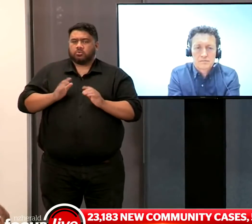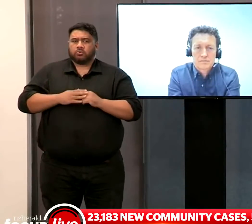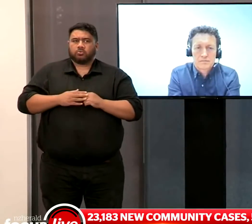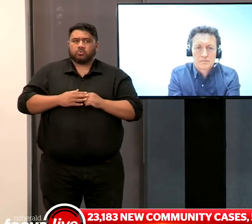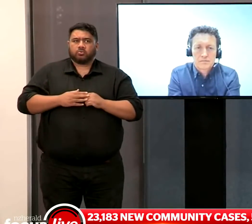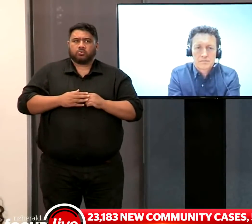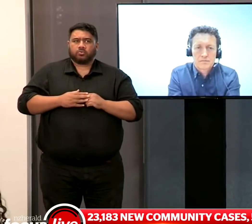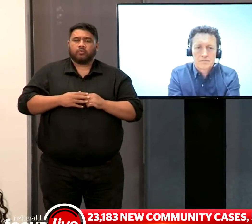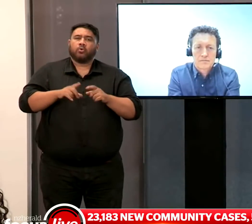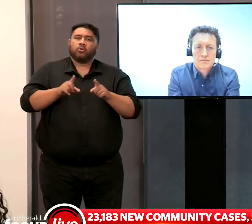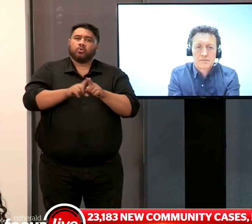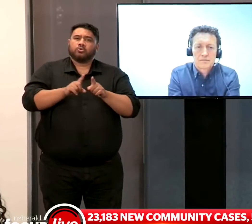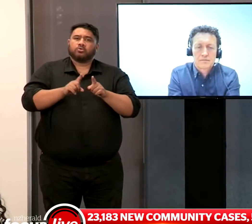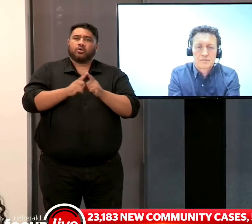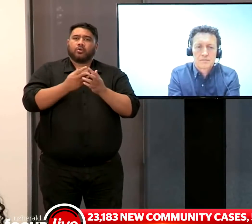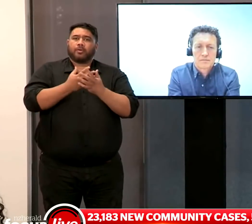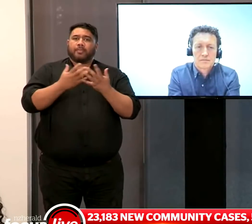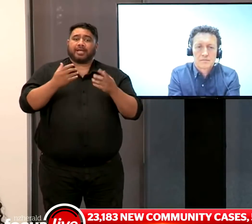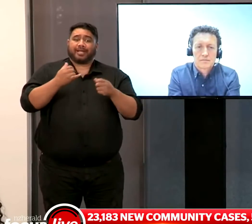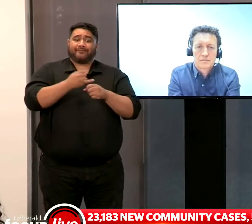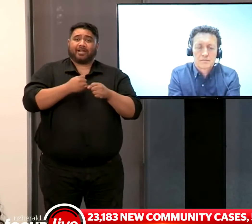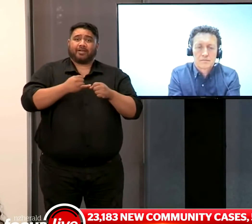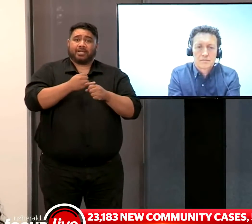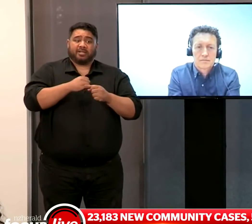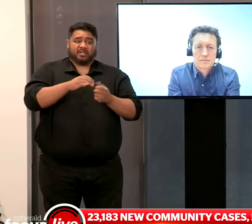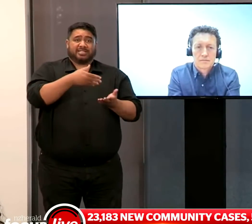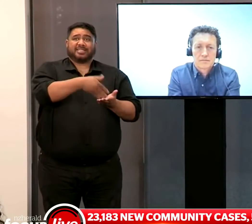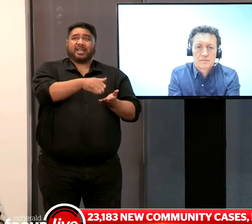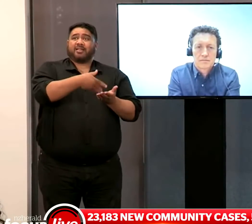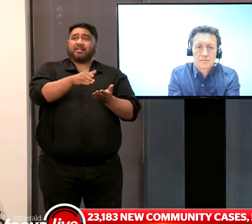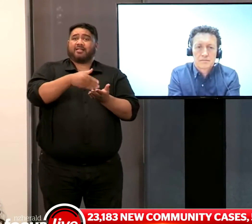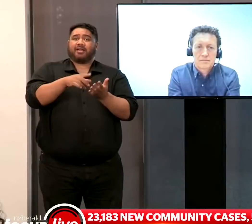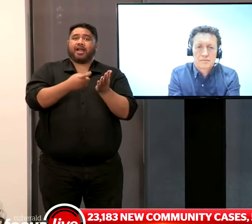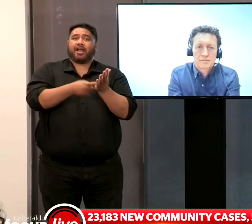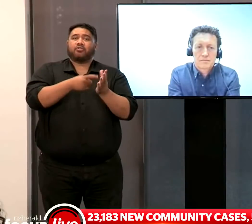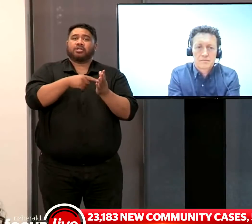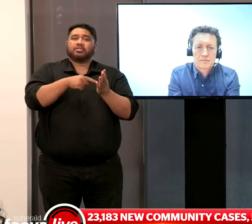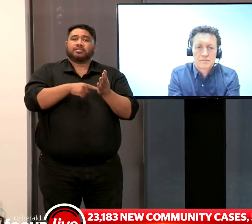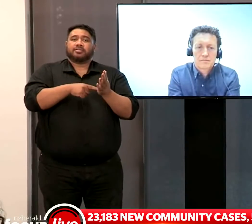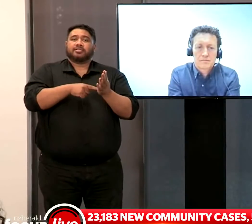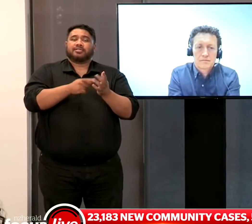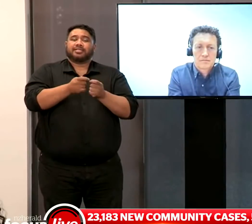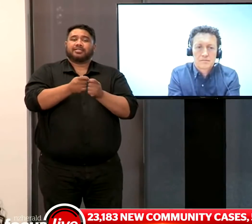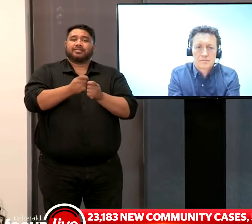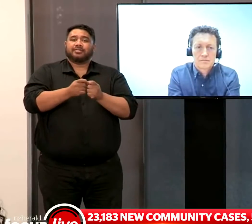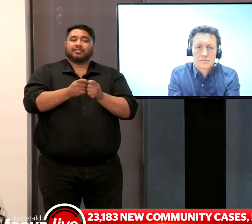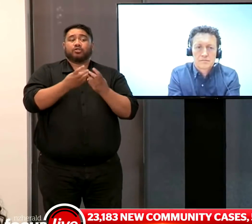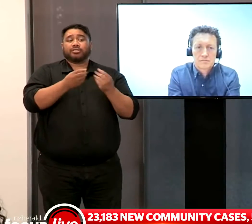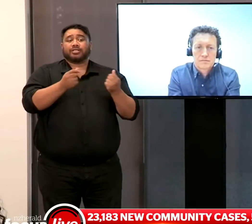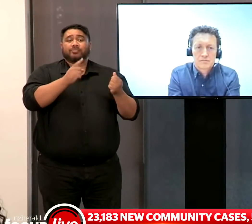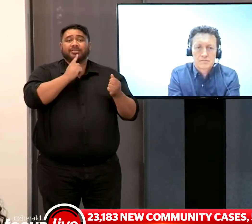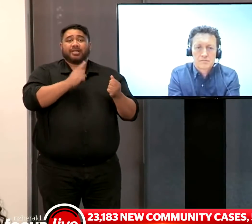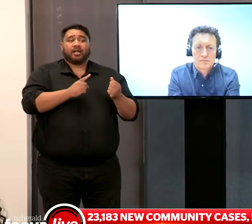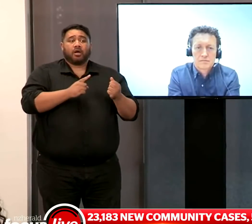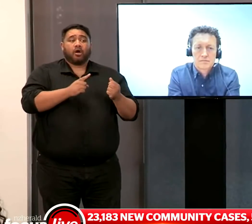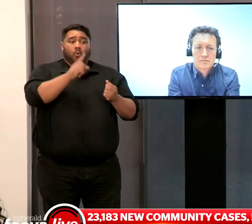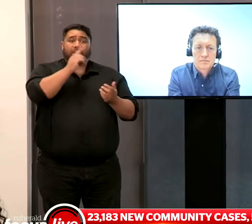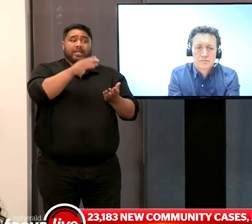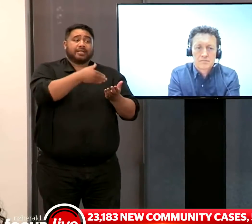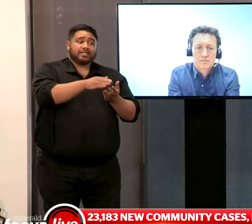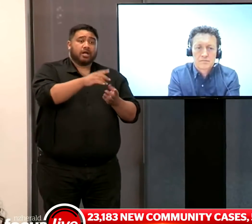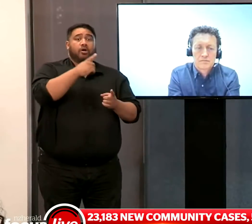pharmacies are already retailing rapid antigen tests. So many are choosing to both